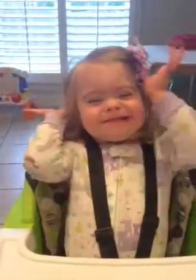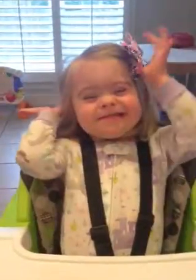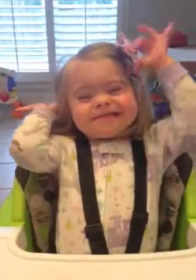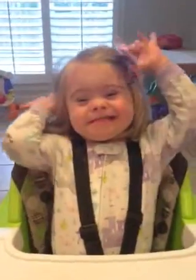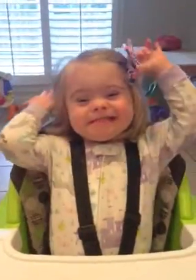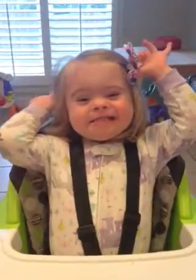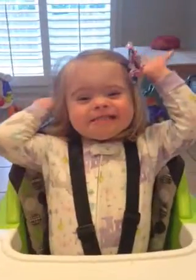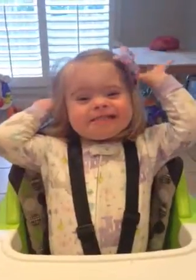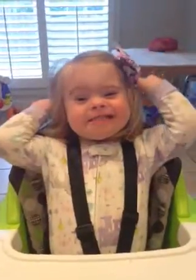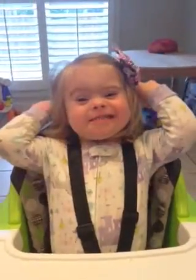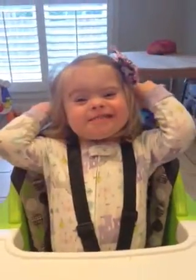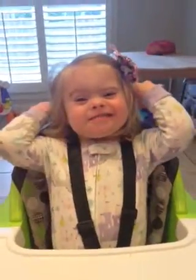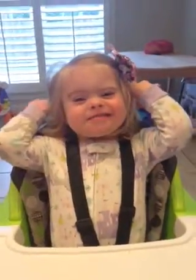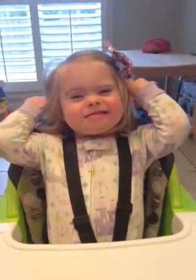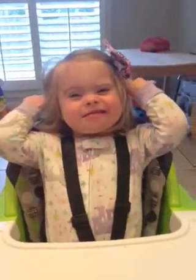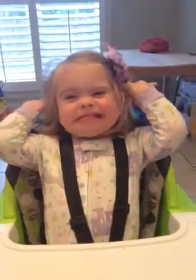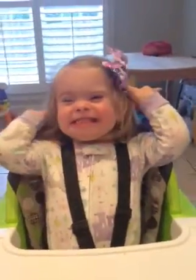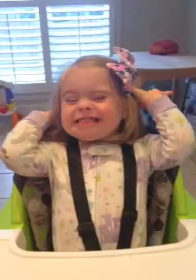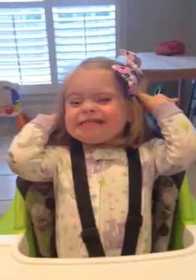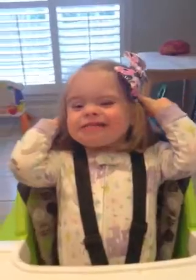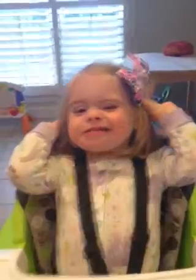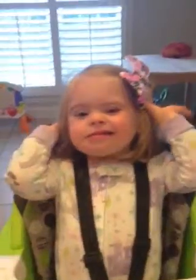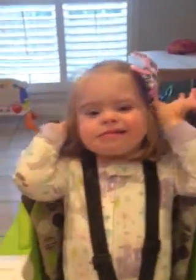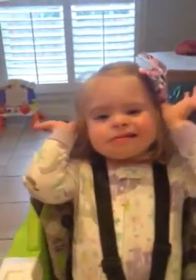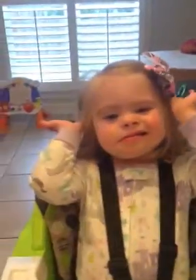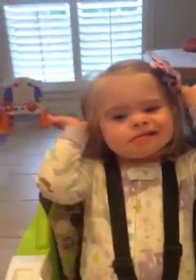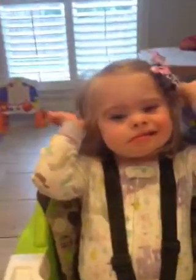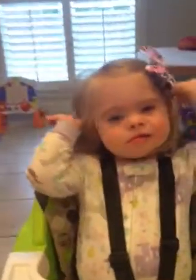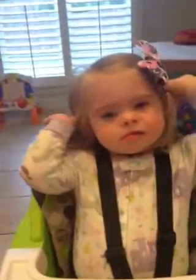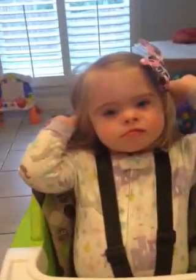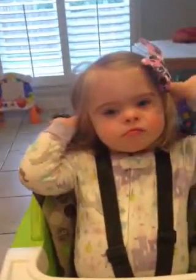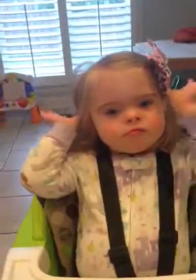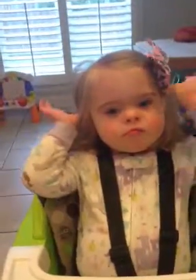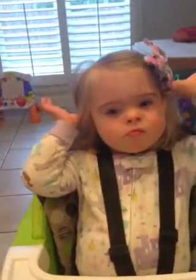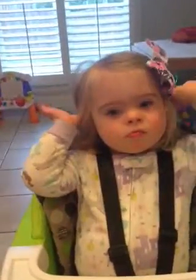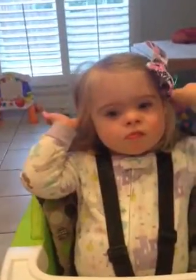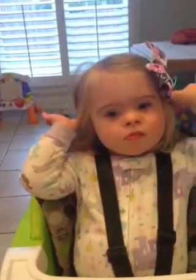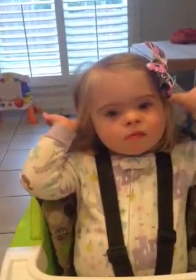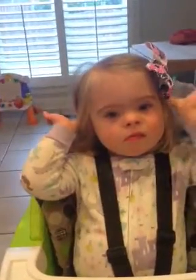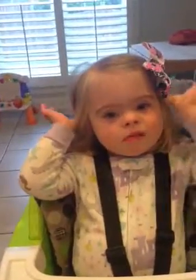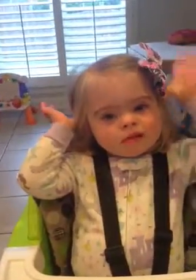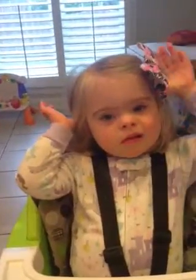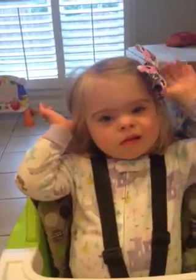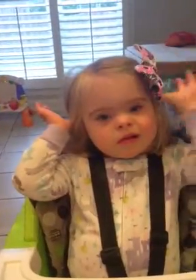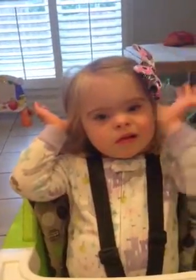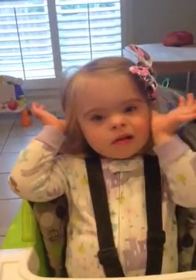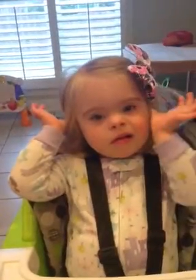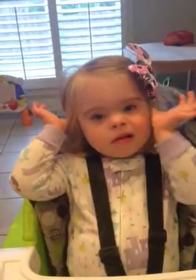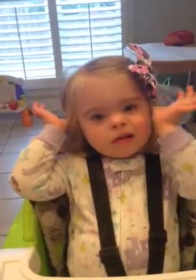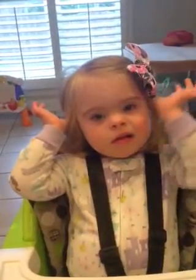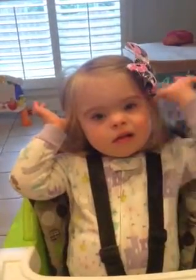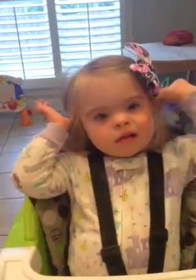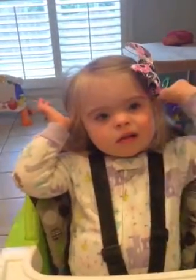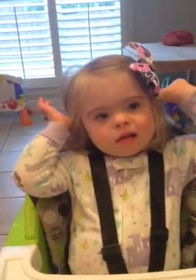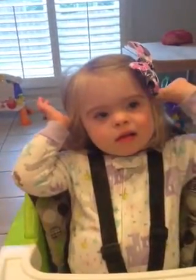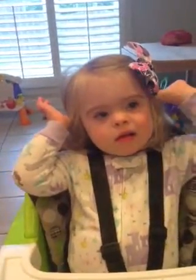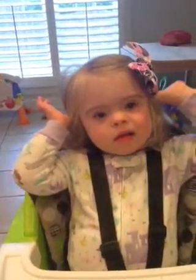That one's horse. Good job. Okay, what if we did some of our signs about food, like